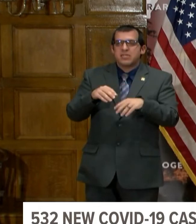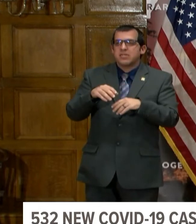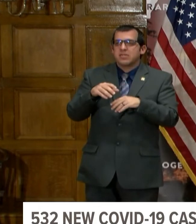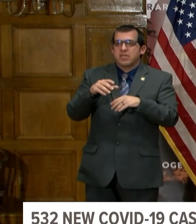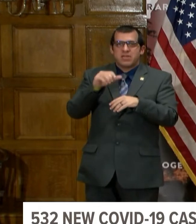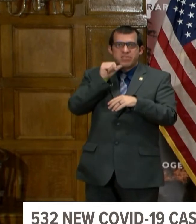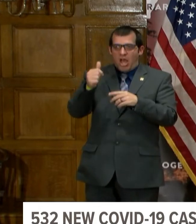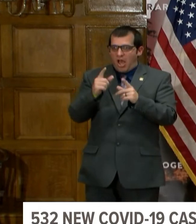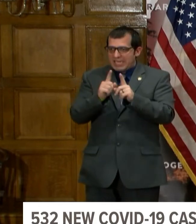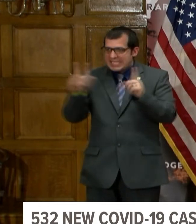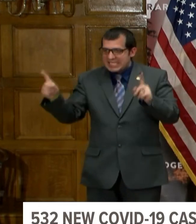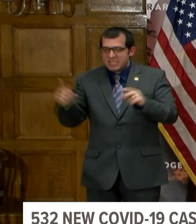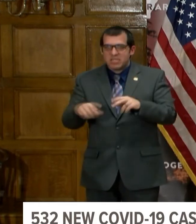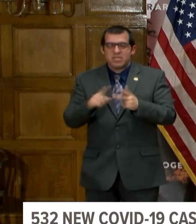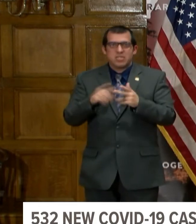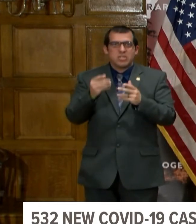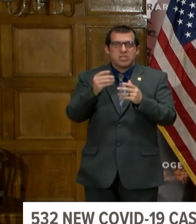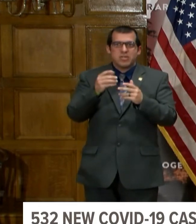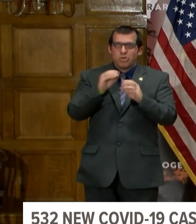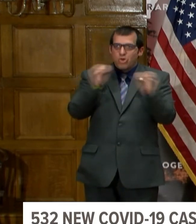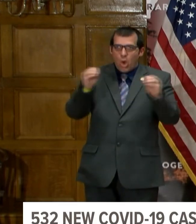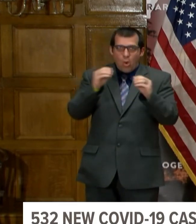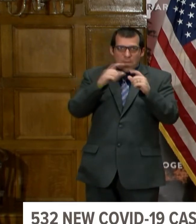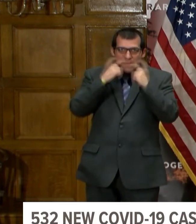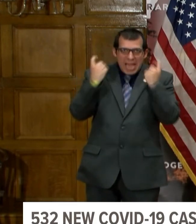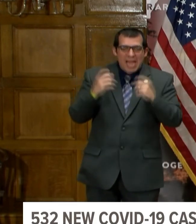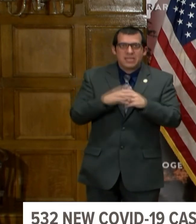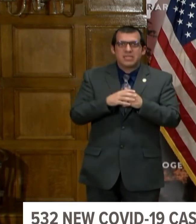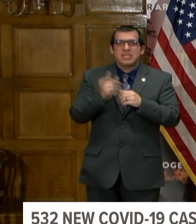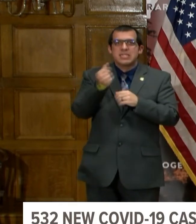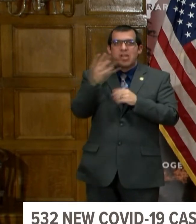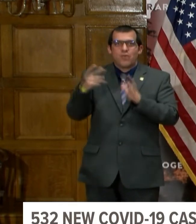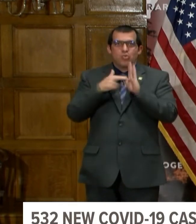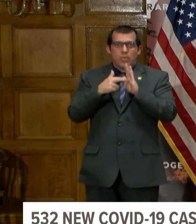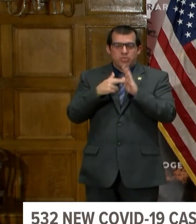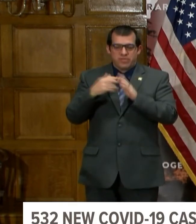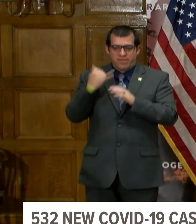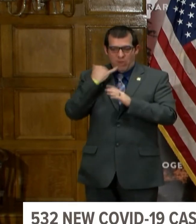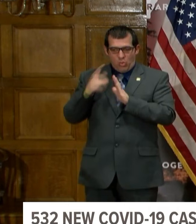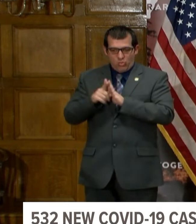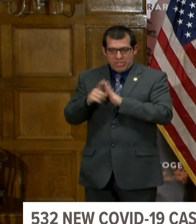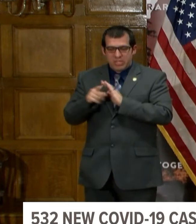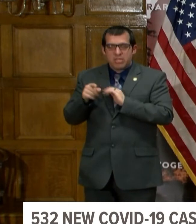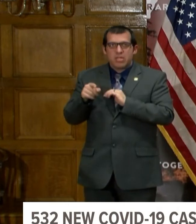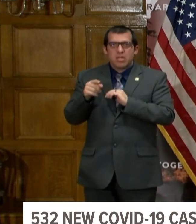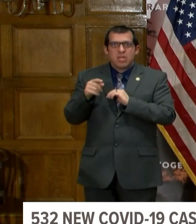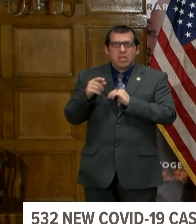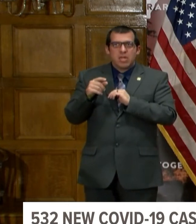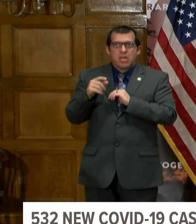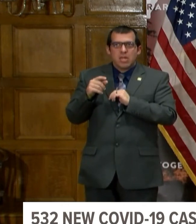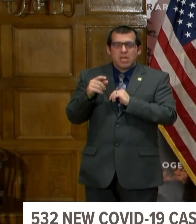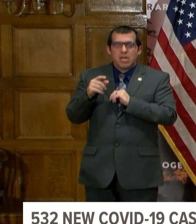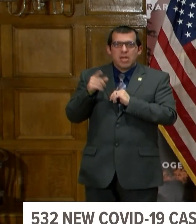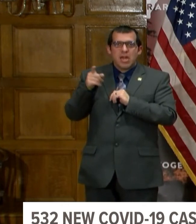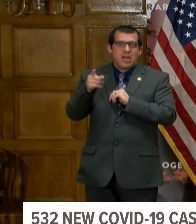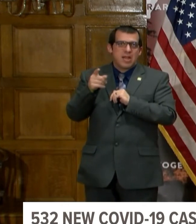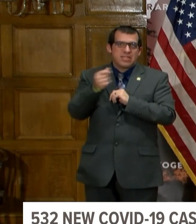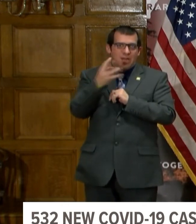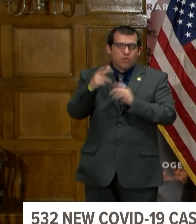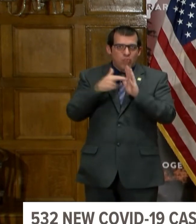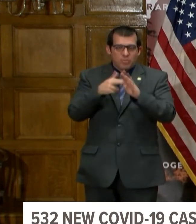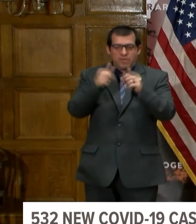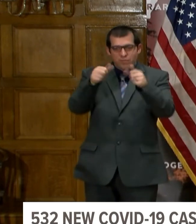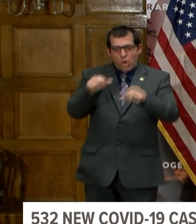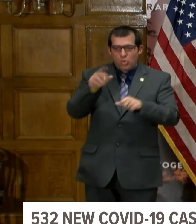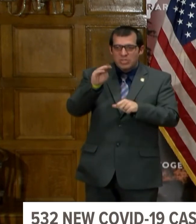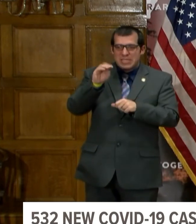several of the representatives and members of that have also posted memes and